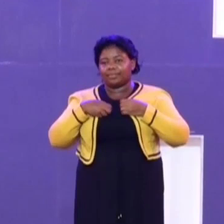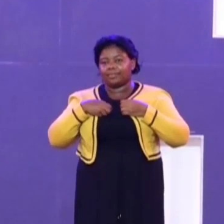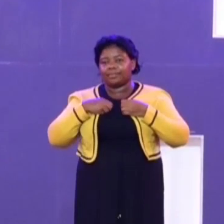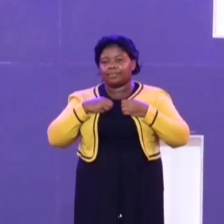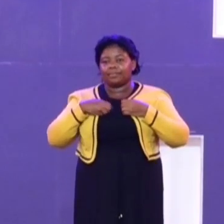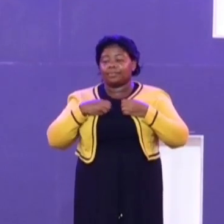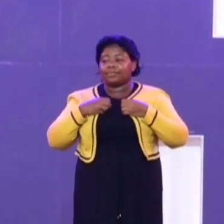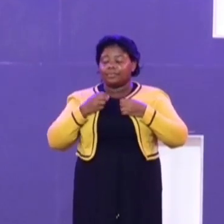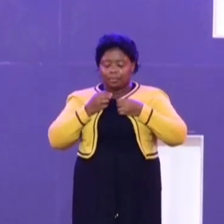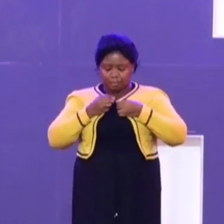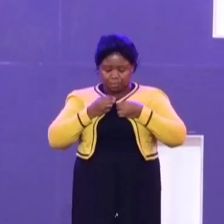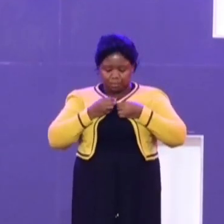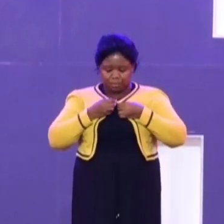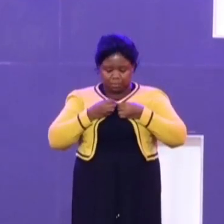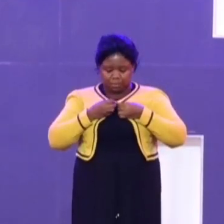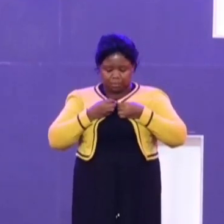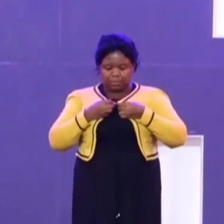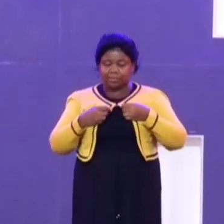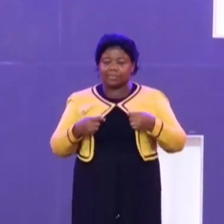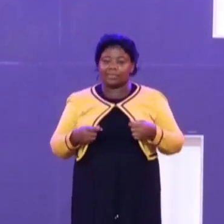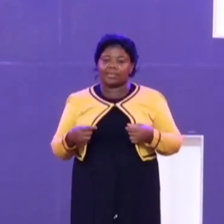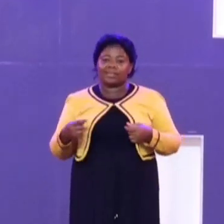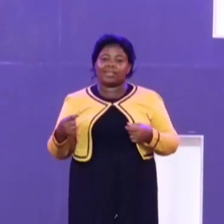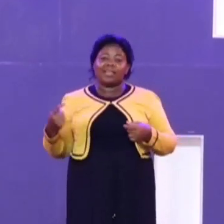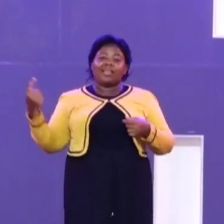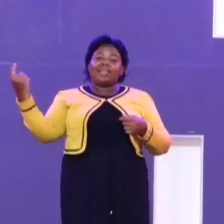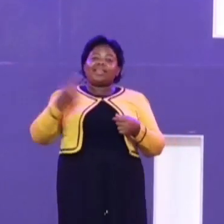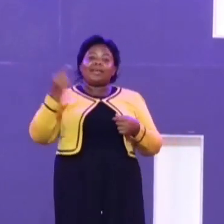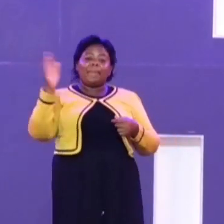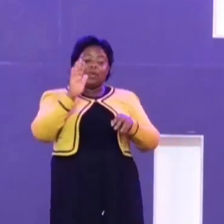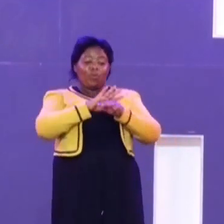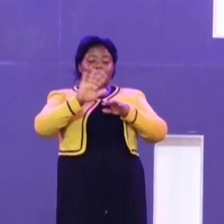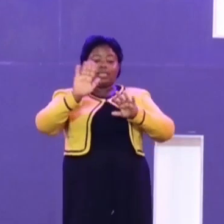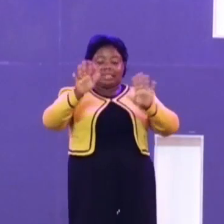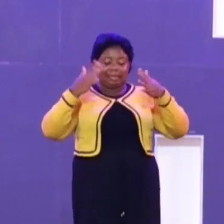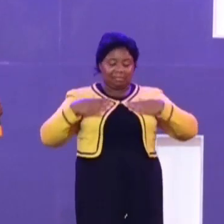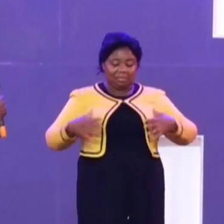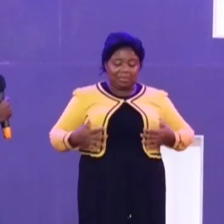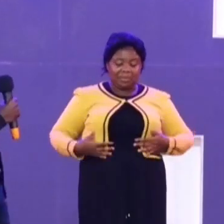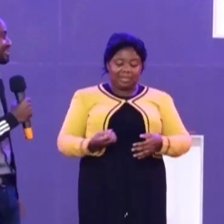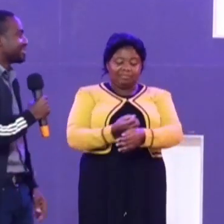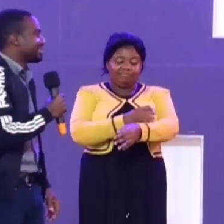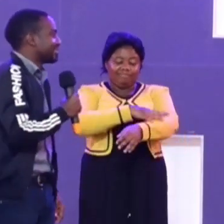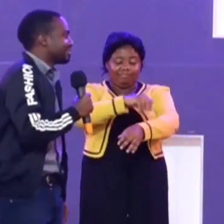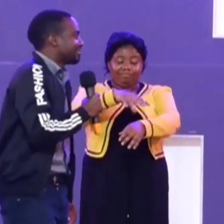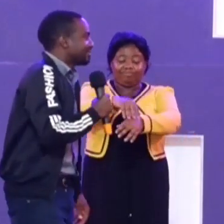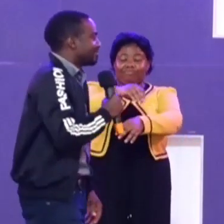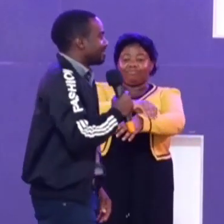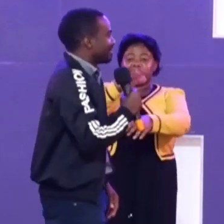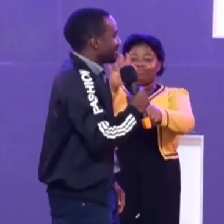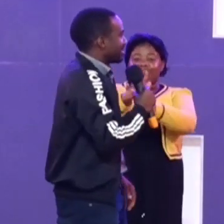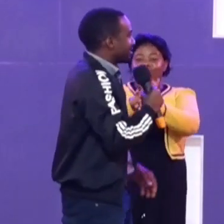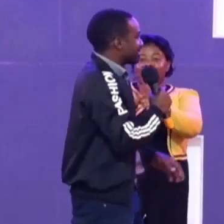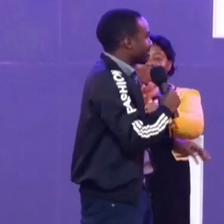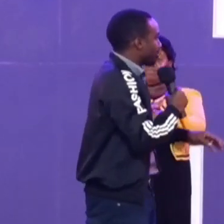Omanyo okudda nga meze ebyo yange byensolo ku mubiri gwonna. Do you know coming back when he was all hairy like